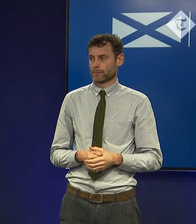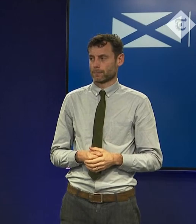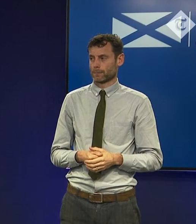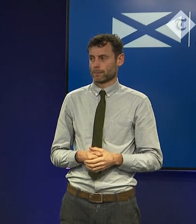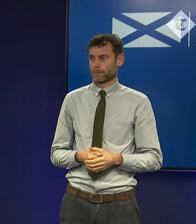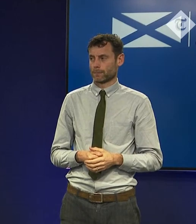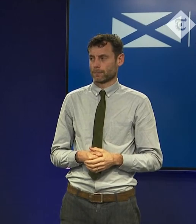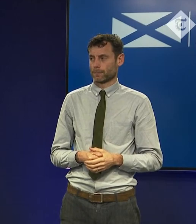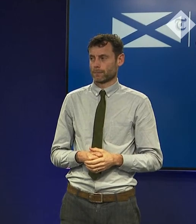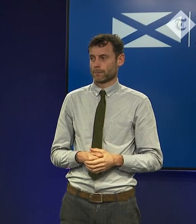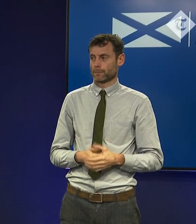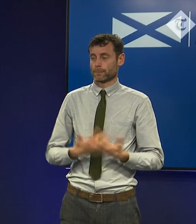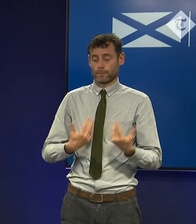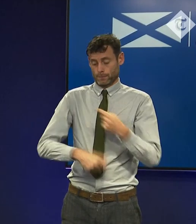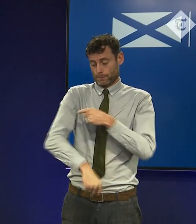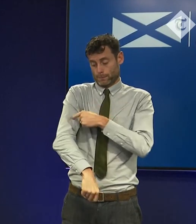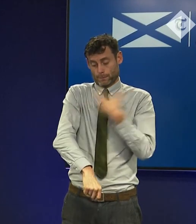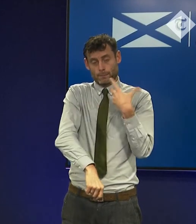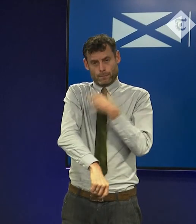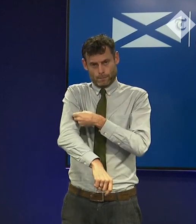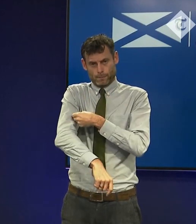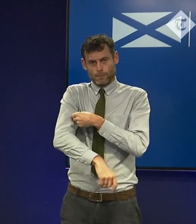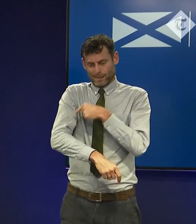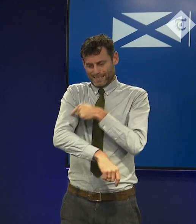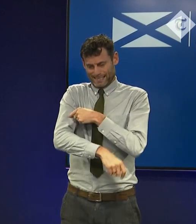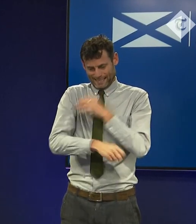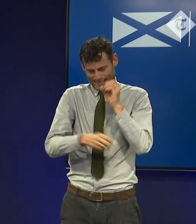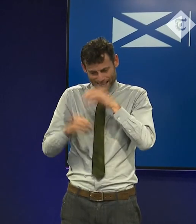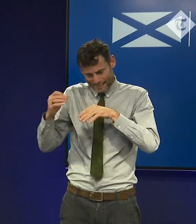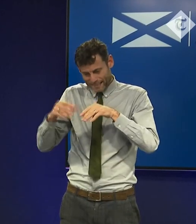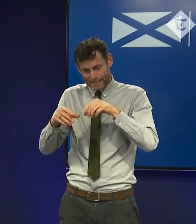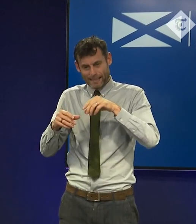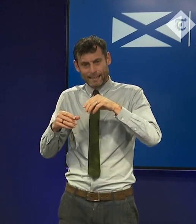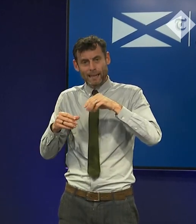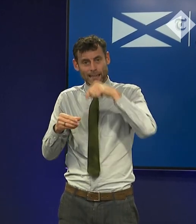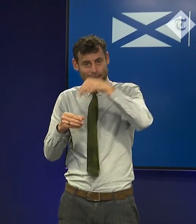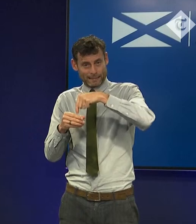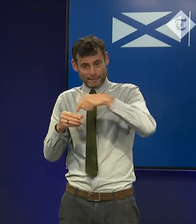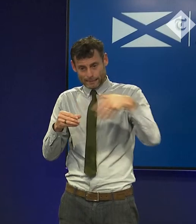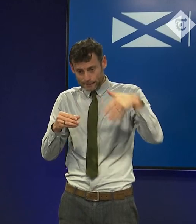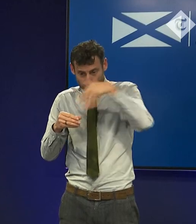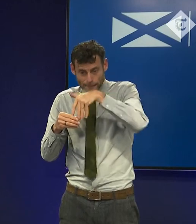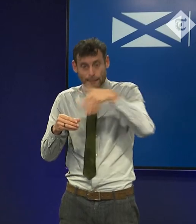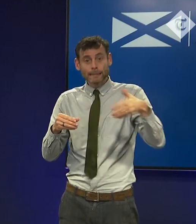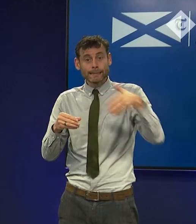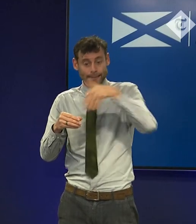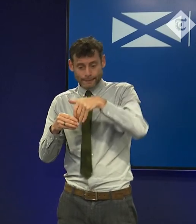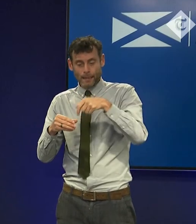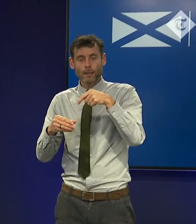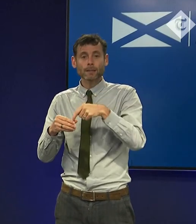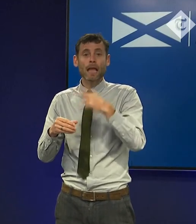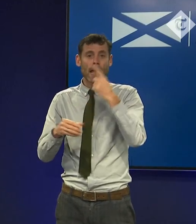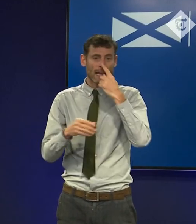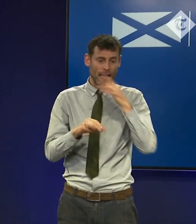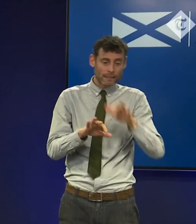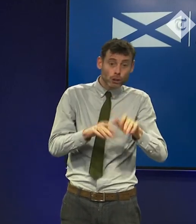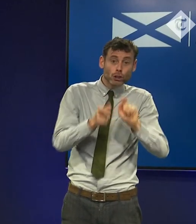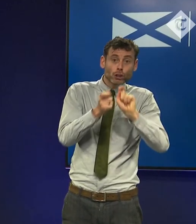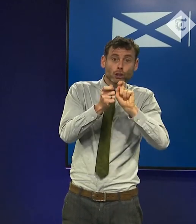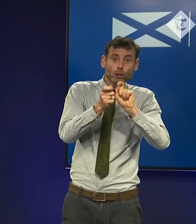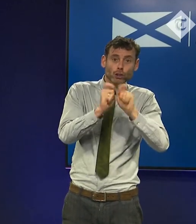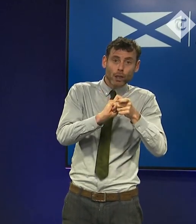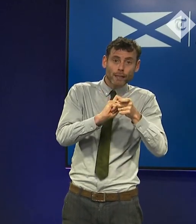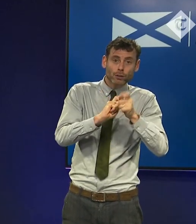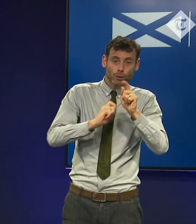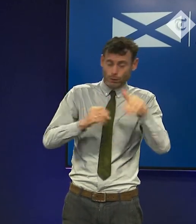of the vaccine formulations that we now use, is that they're readily able to be changed in preparation for what